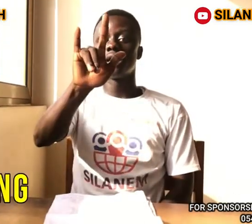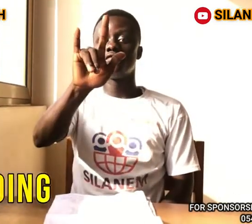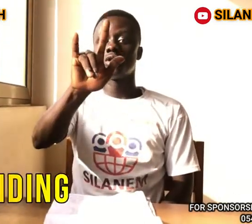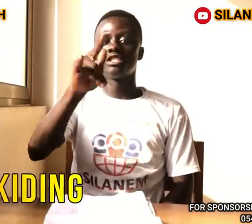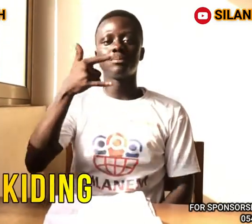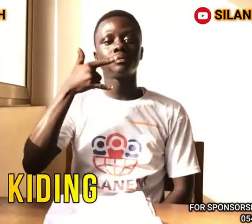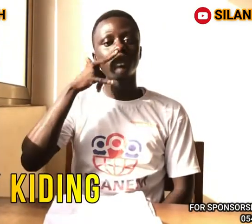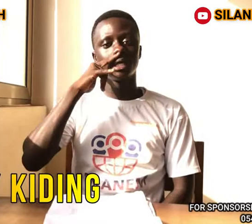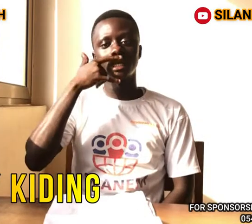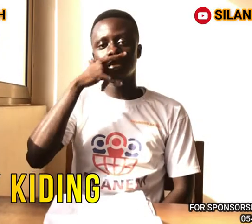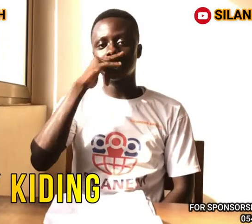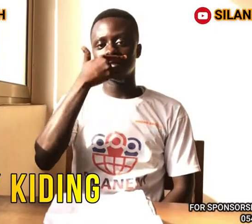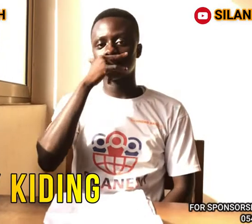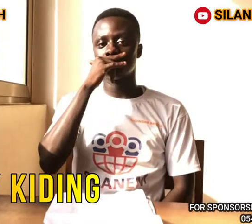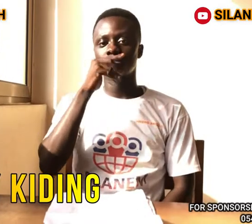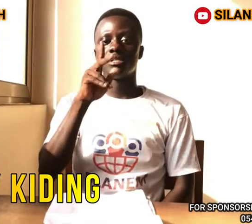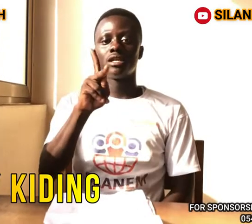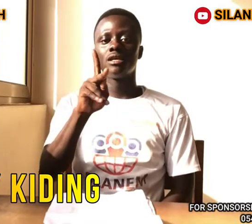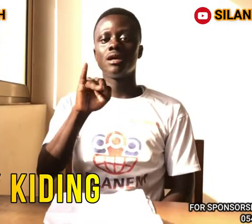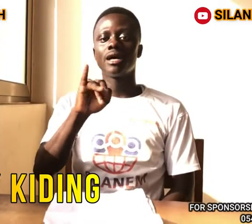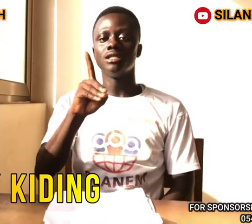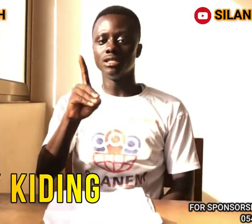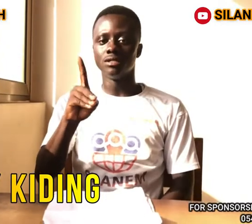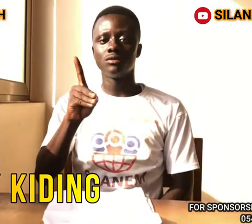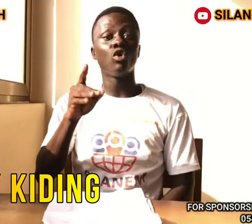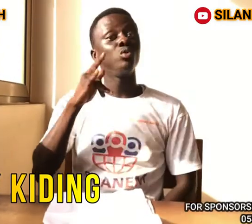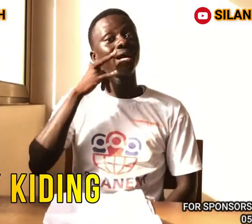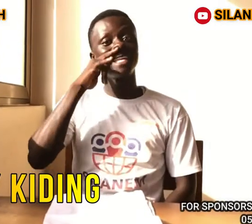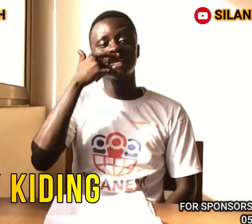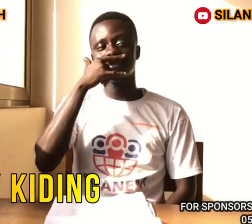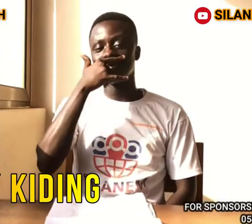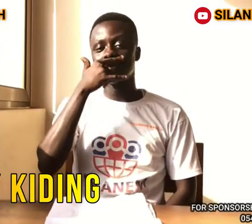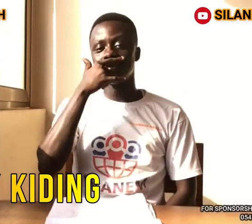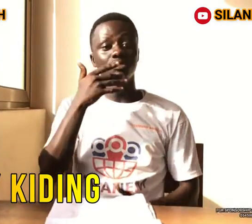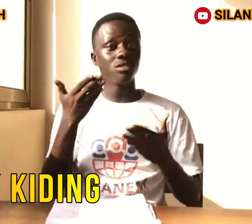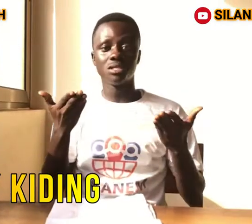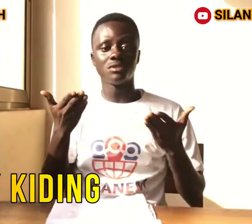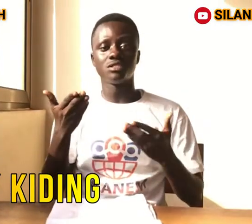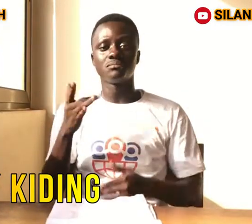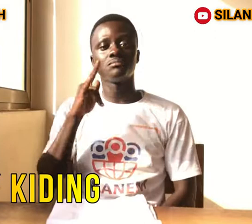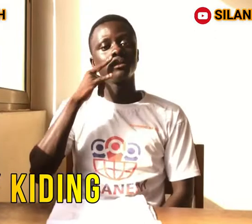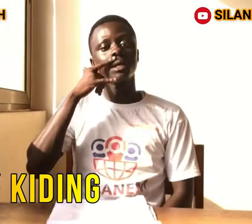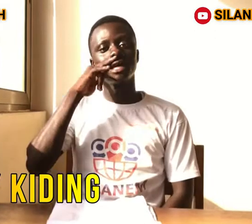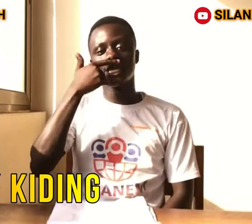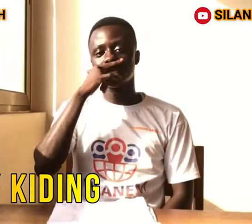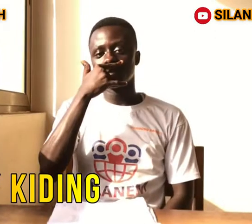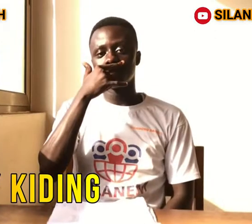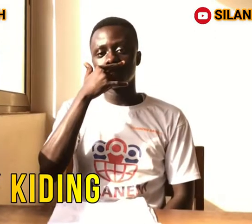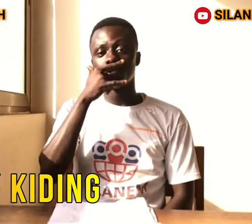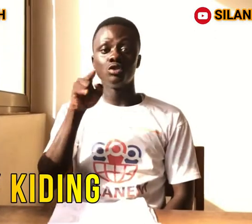you handship, kid, K-I-D, or you are kidding. You the same handship, kid. You